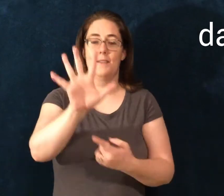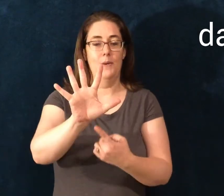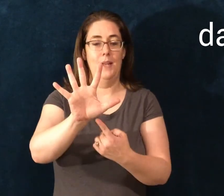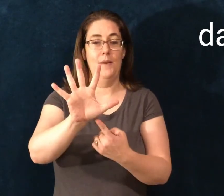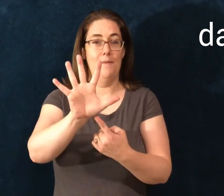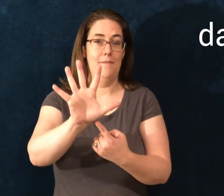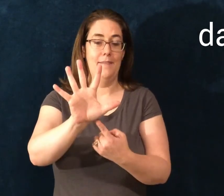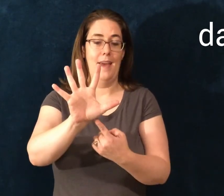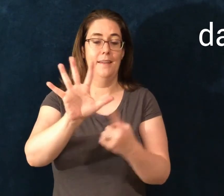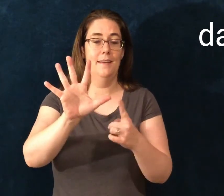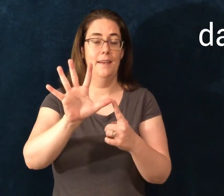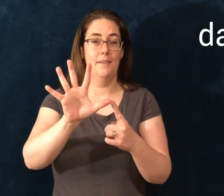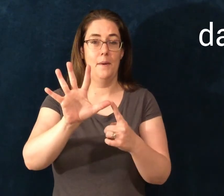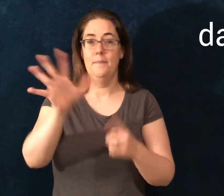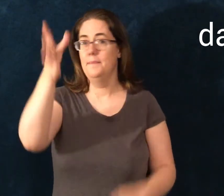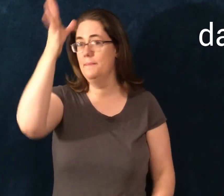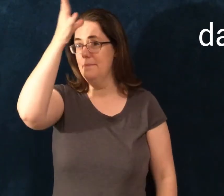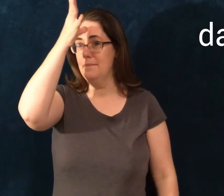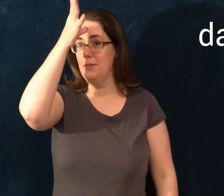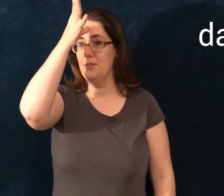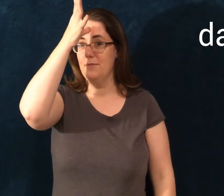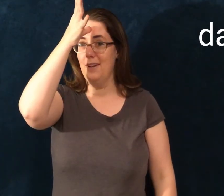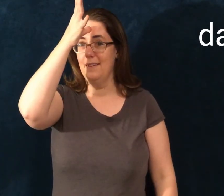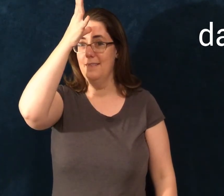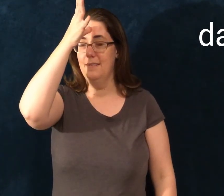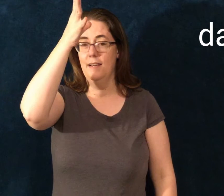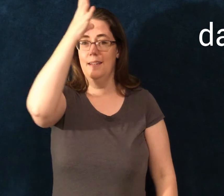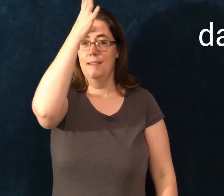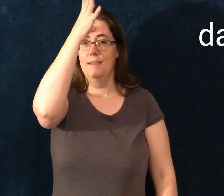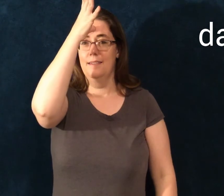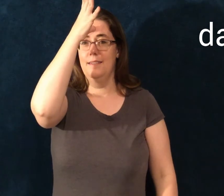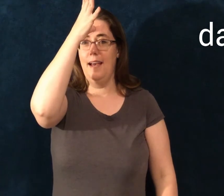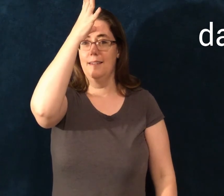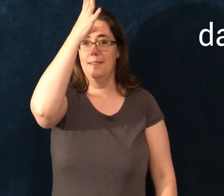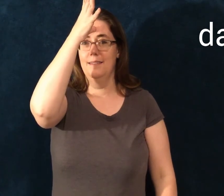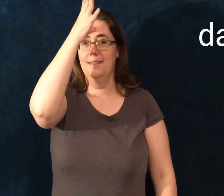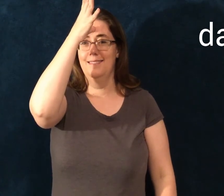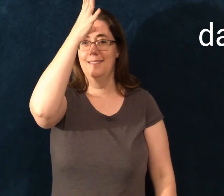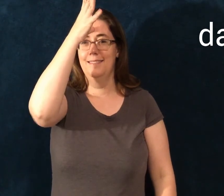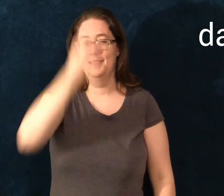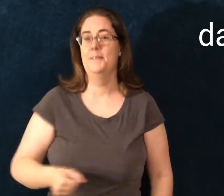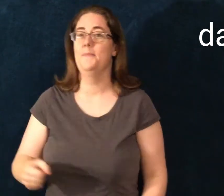again, you have the 5 hand, and your thumb touches your forehead. Dad. From the